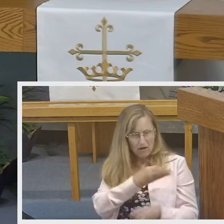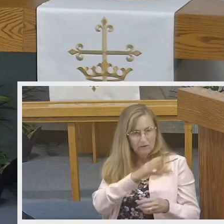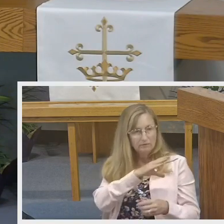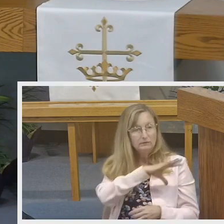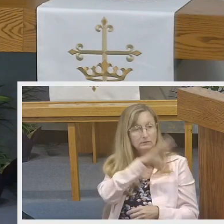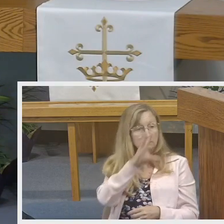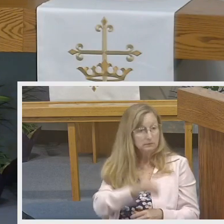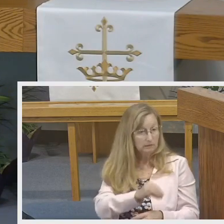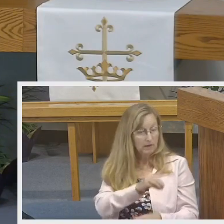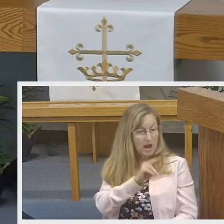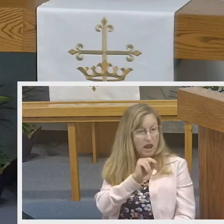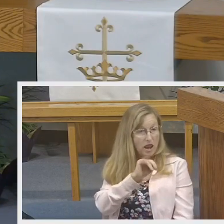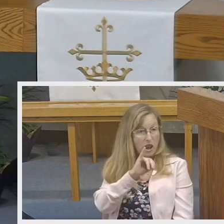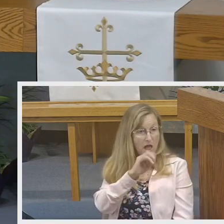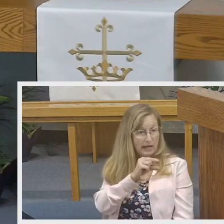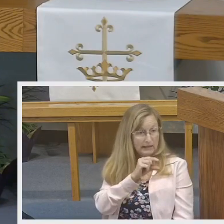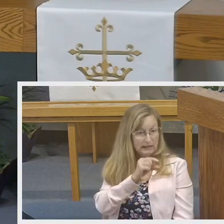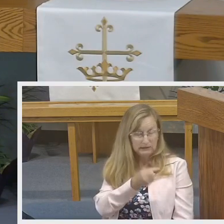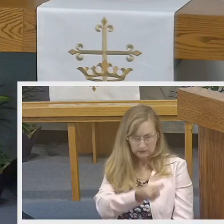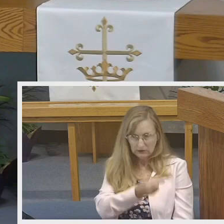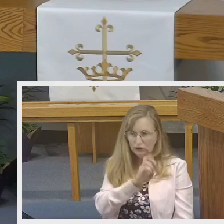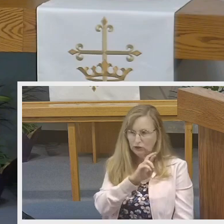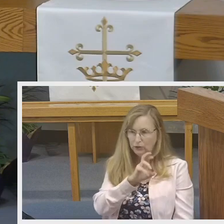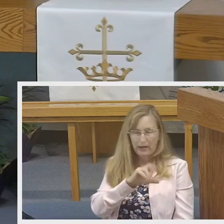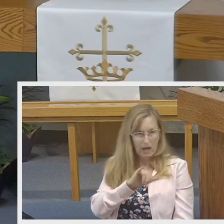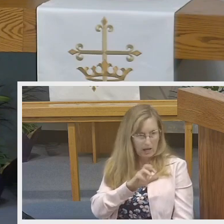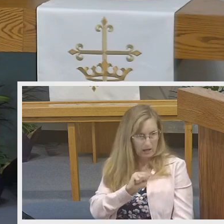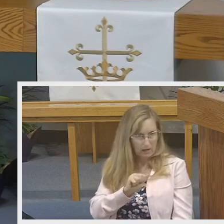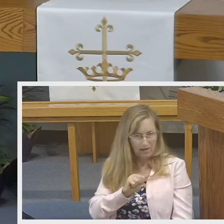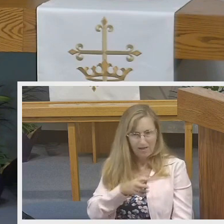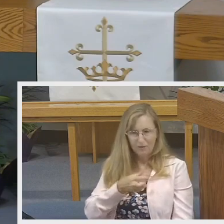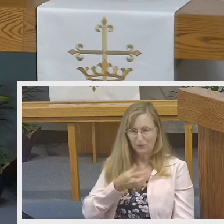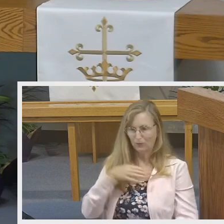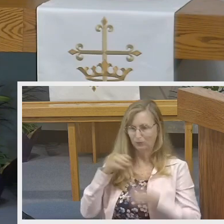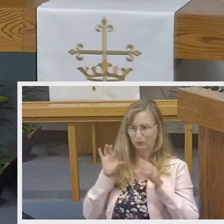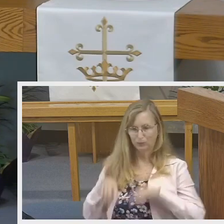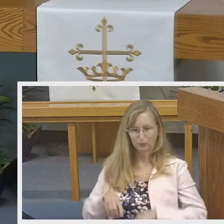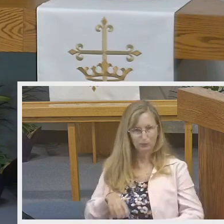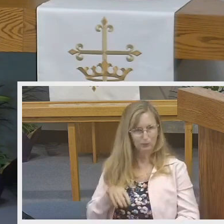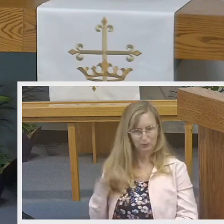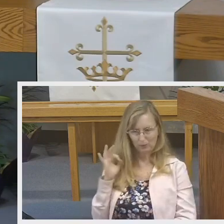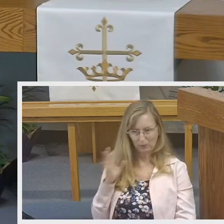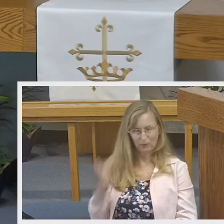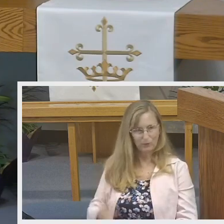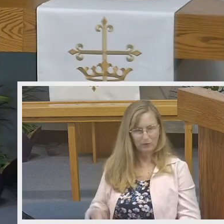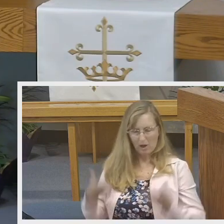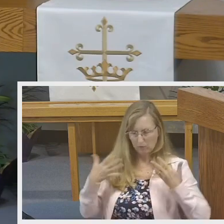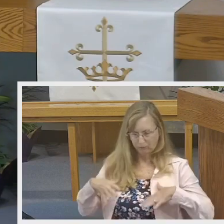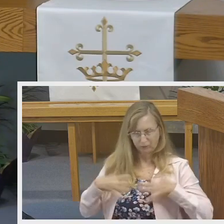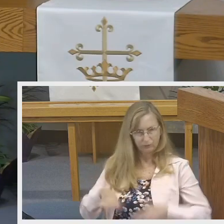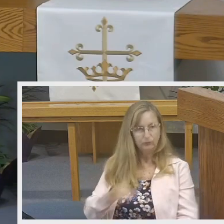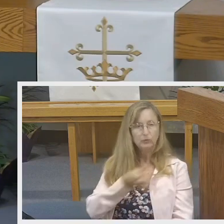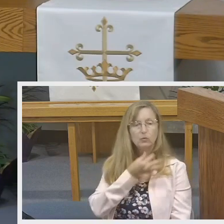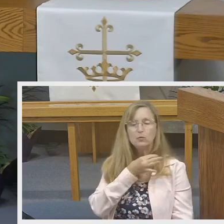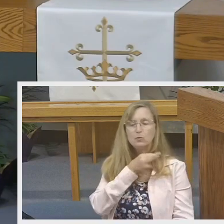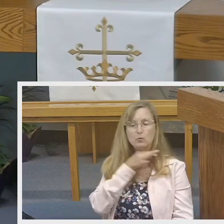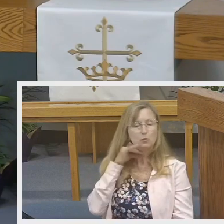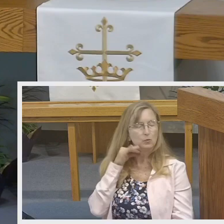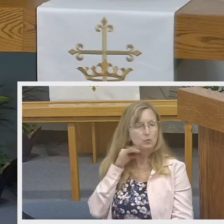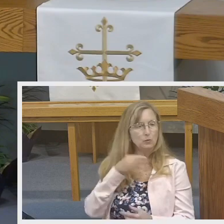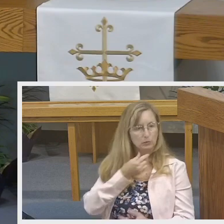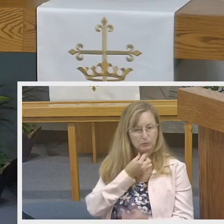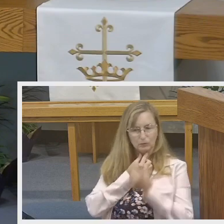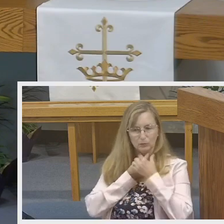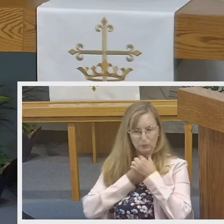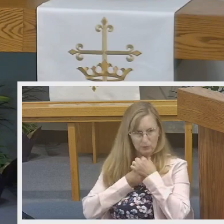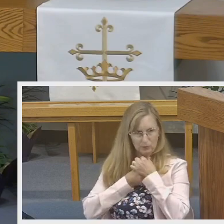the capital of Nigeria. We were wearing our clerical collars because we were told that makes it a little bit easier to get through some of the checkpoints and